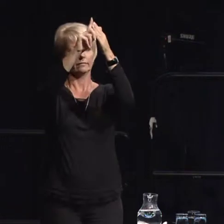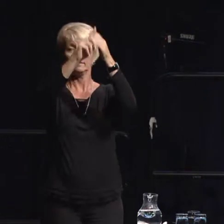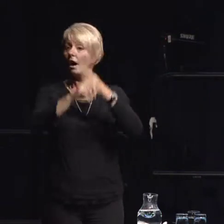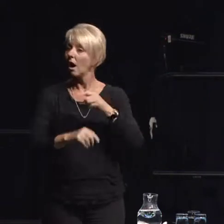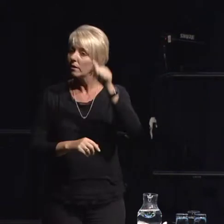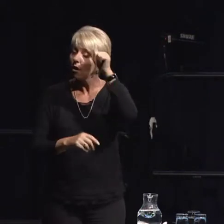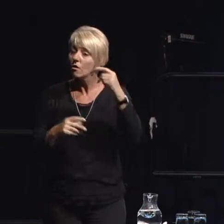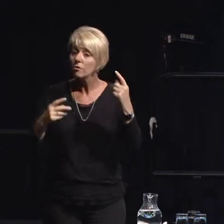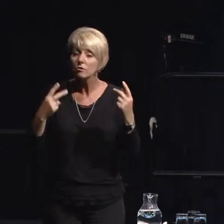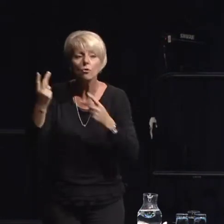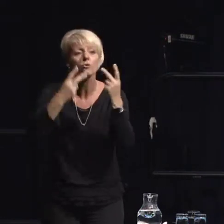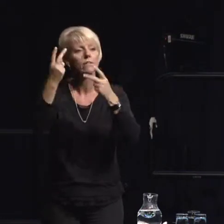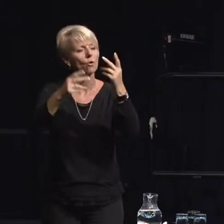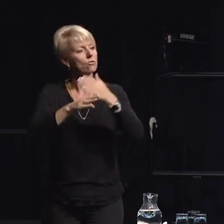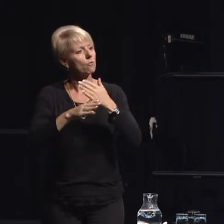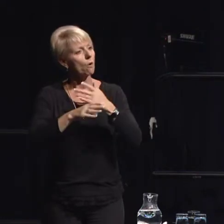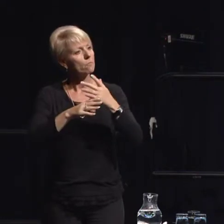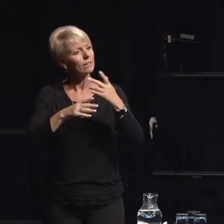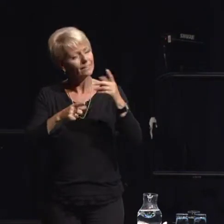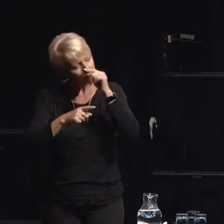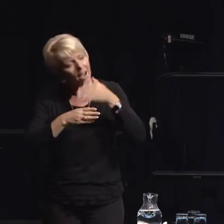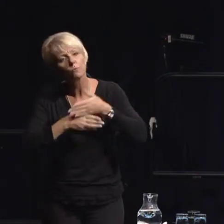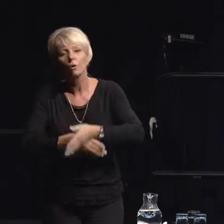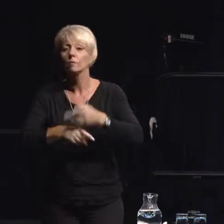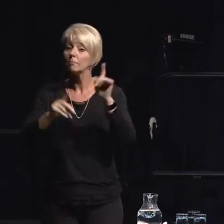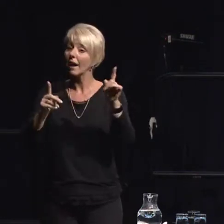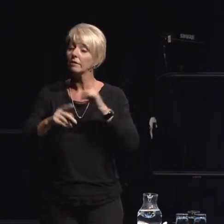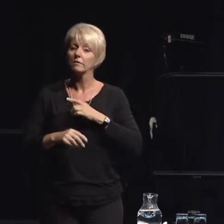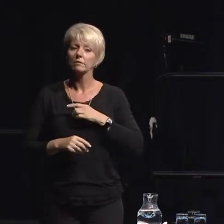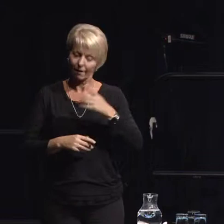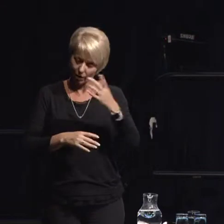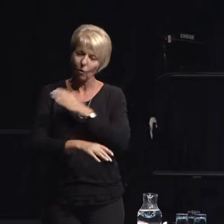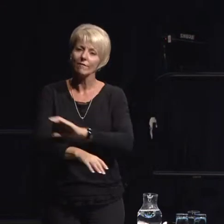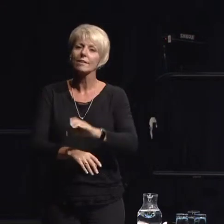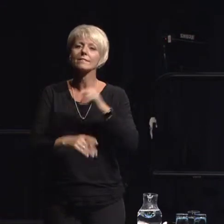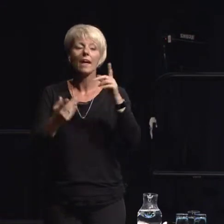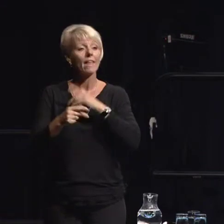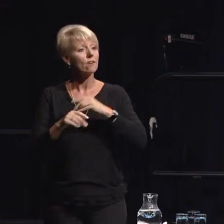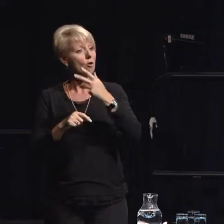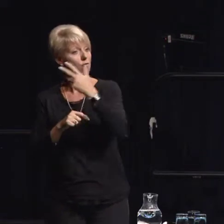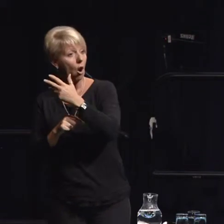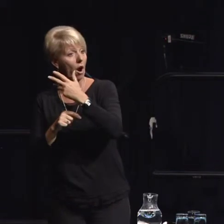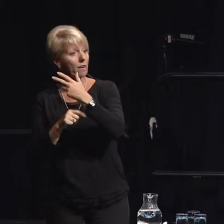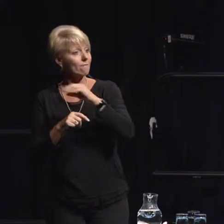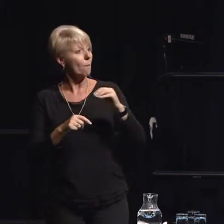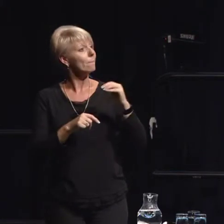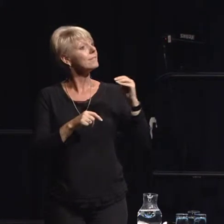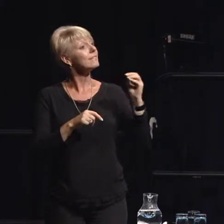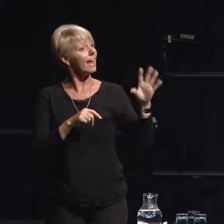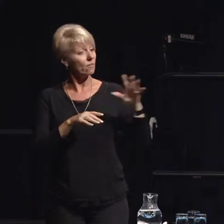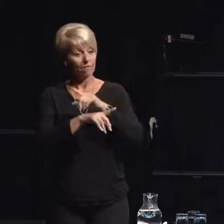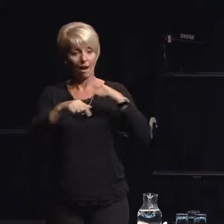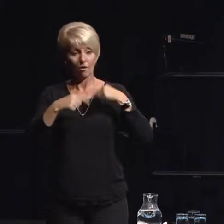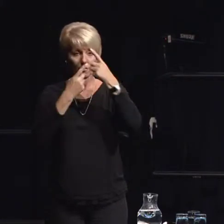for and securing a job can be hard work, but you should take confidence in knowing that 9 out of 10 of our graduates go on to